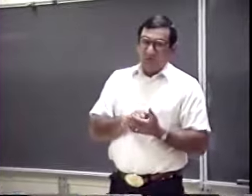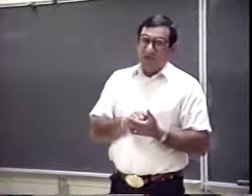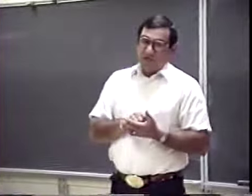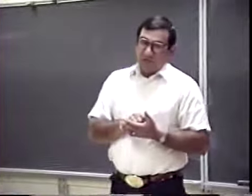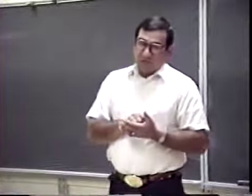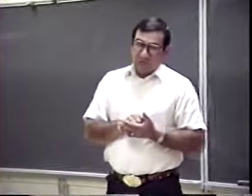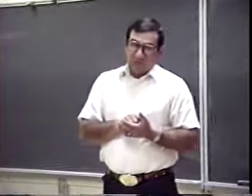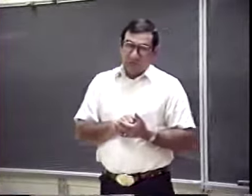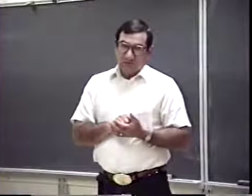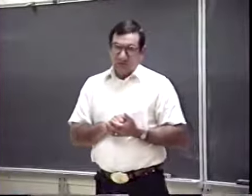wheat."